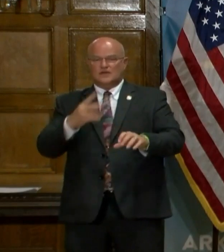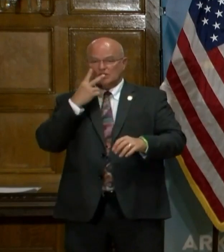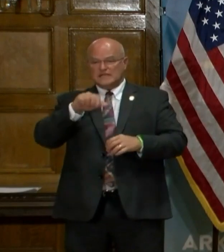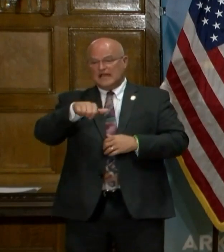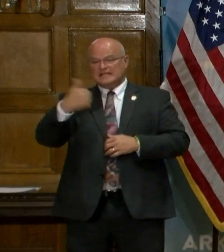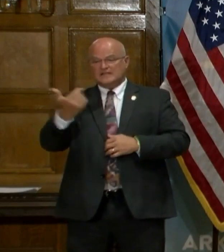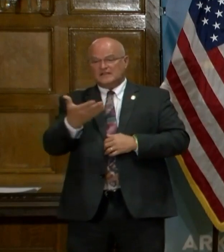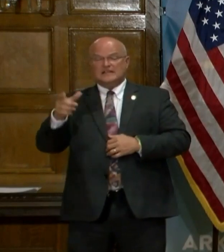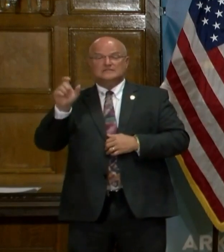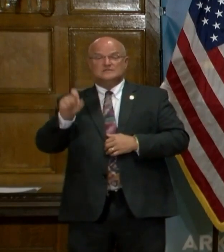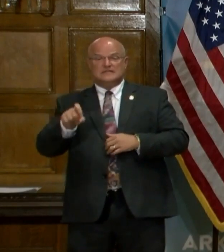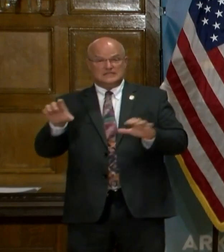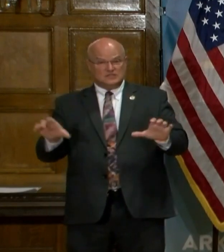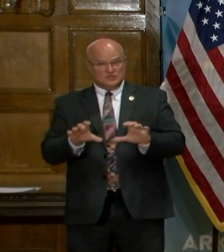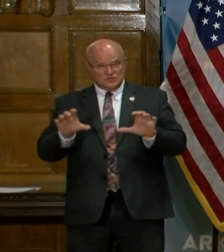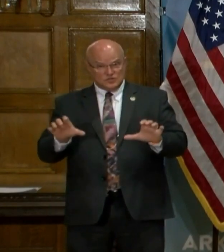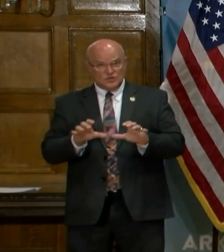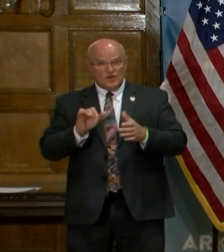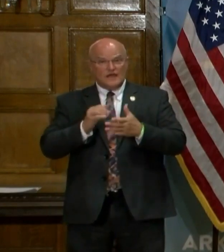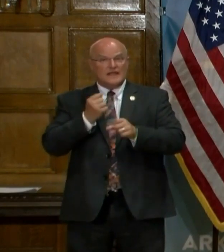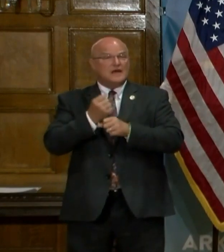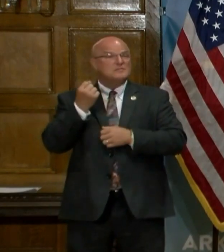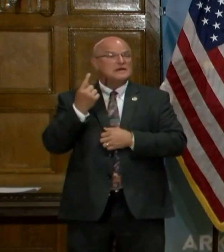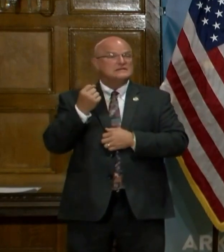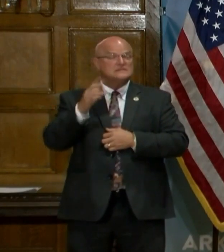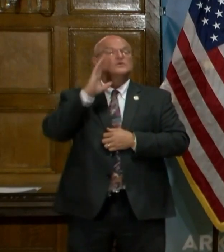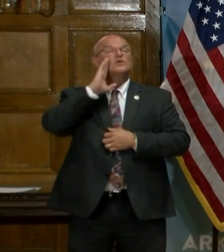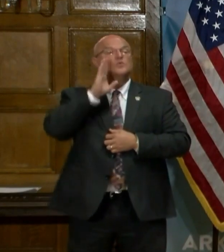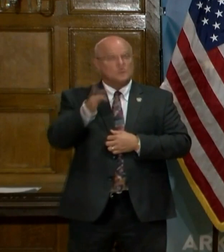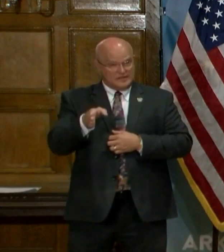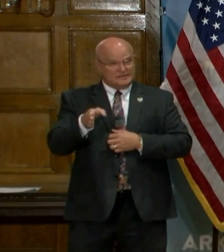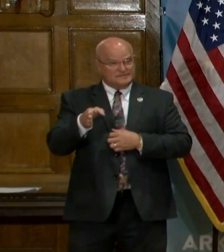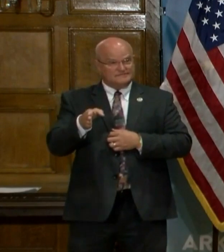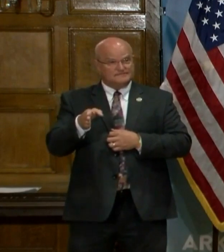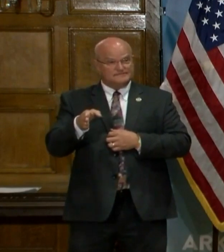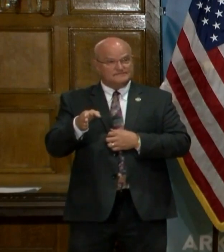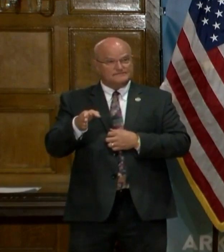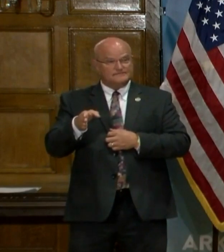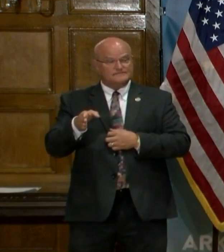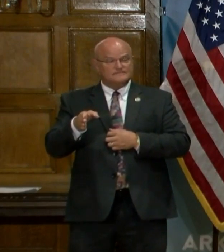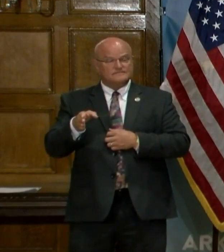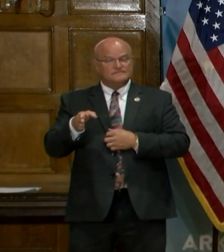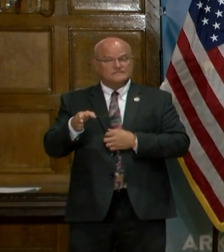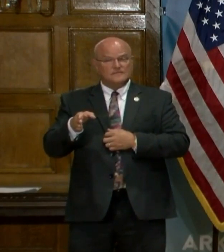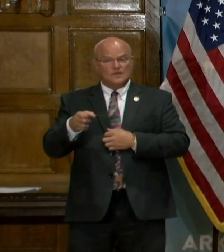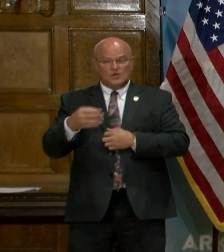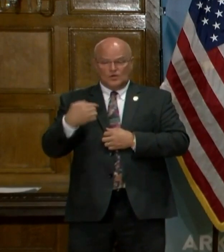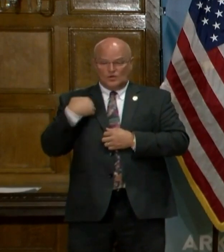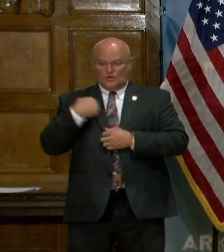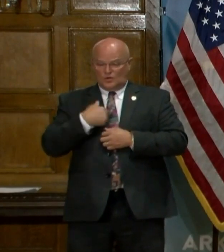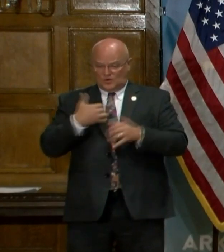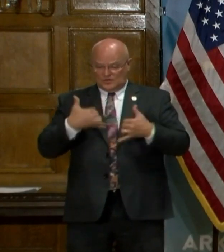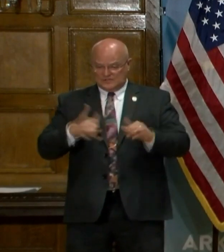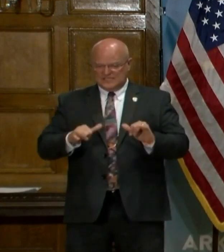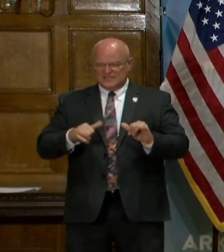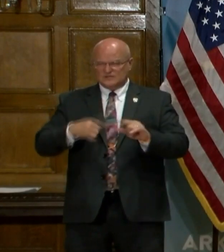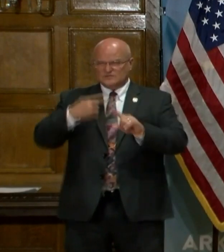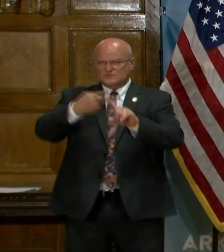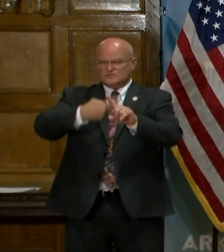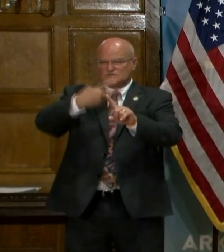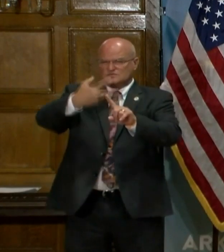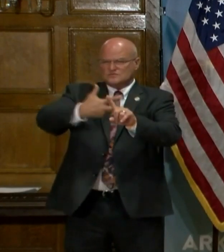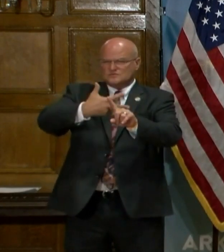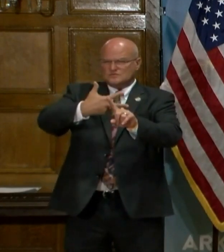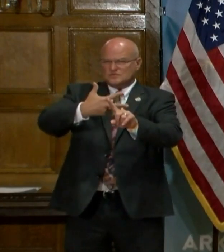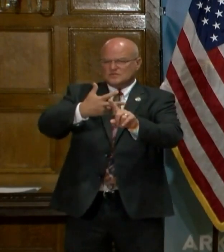additional steps that we can take that make sense, we will take those steps. And, we're still a couple months away.